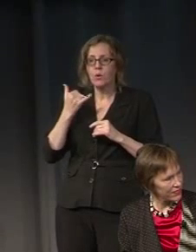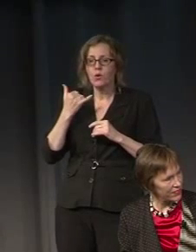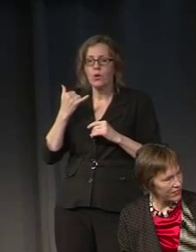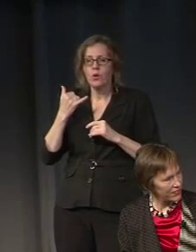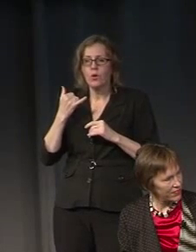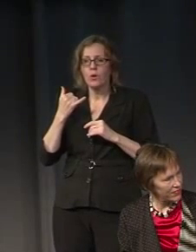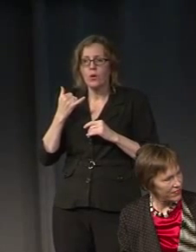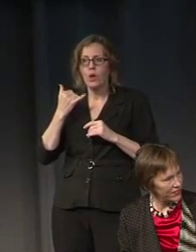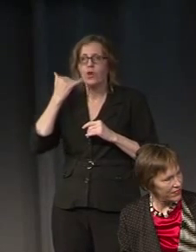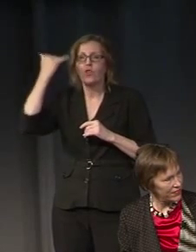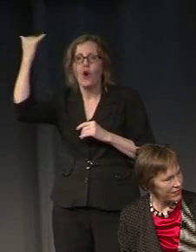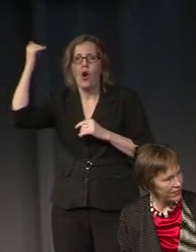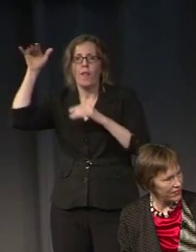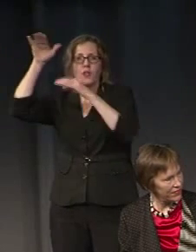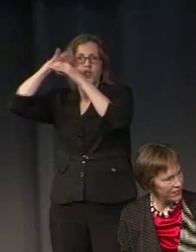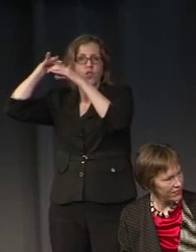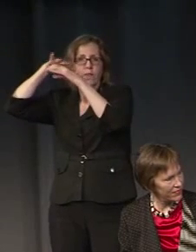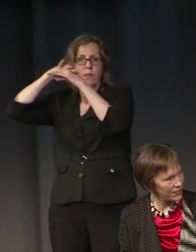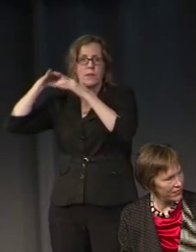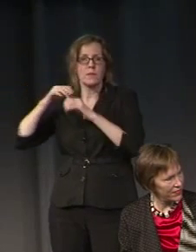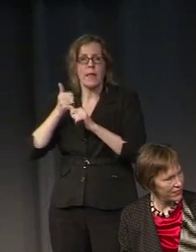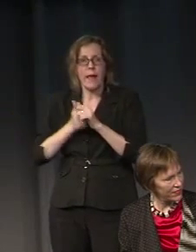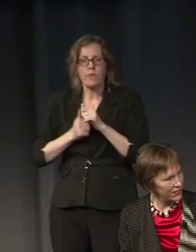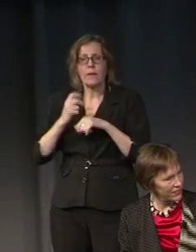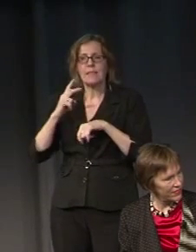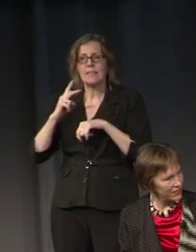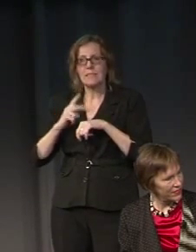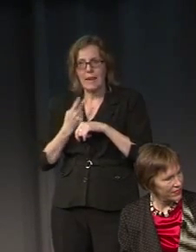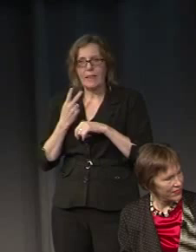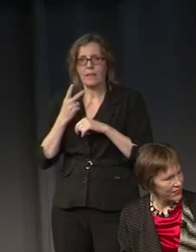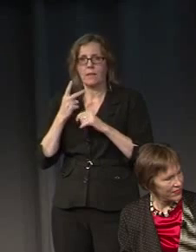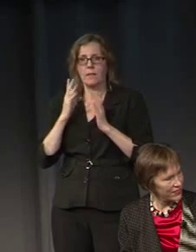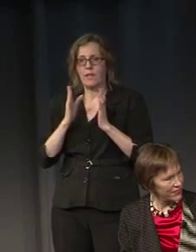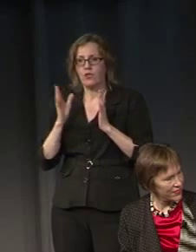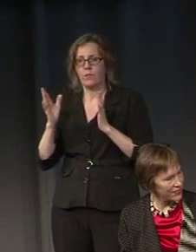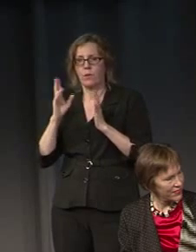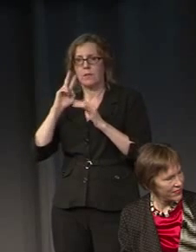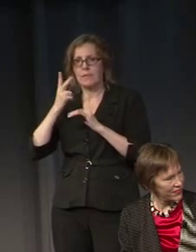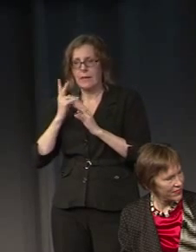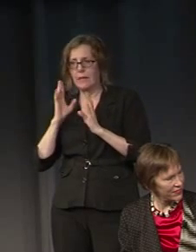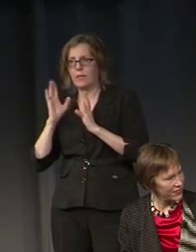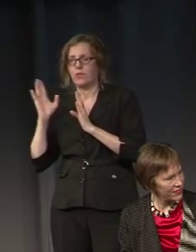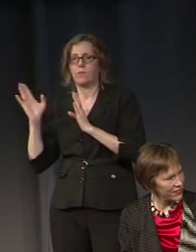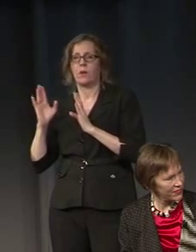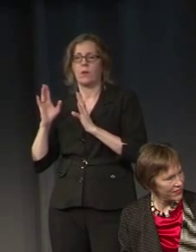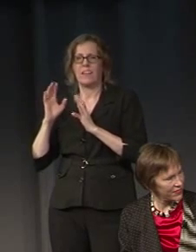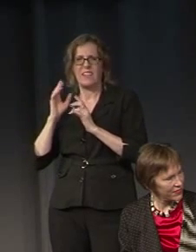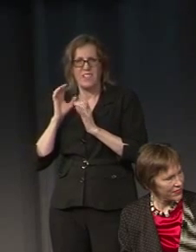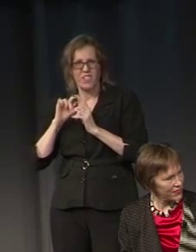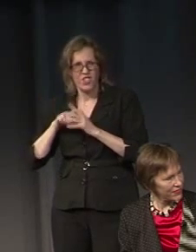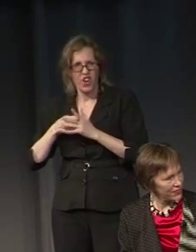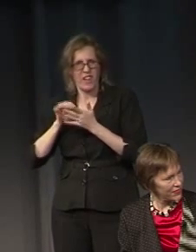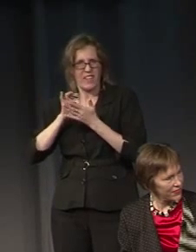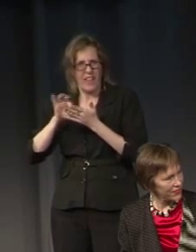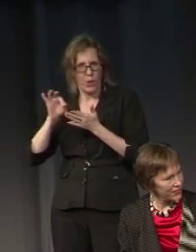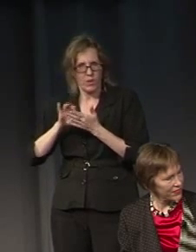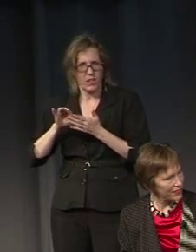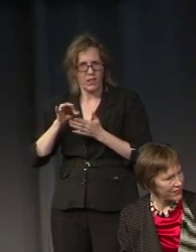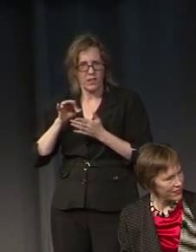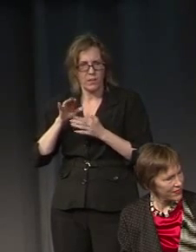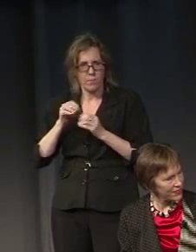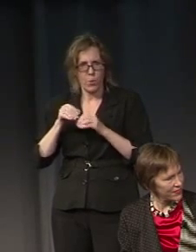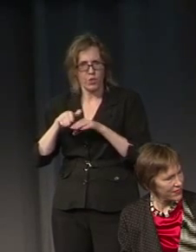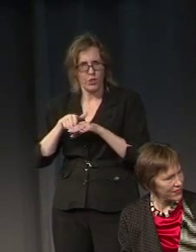second intervals. And he started counting slower and slower and slower. And when his team came down